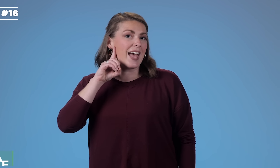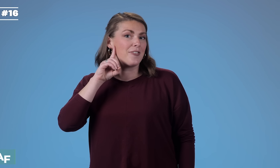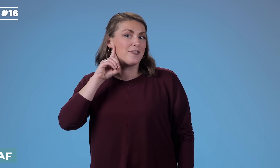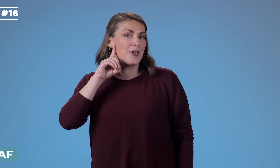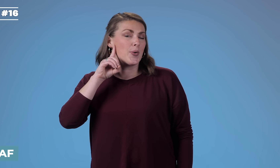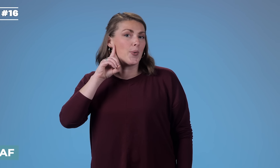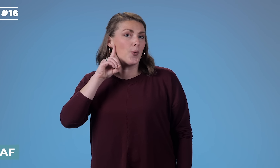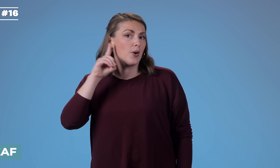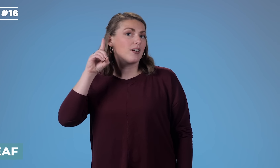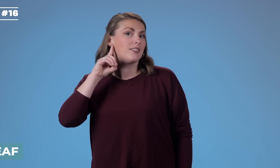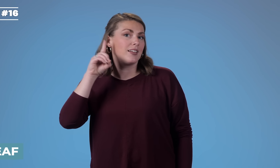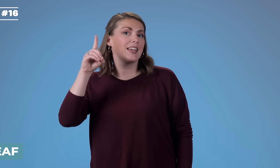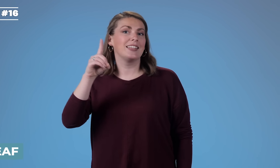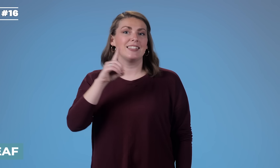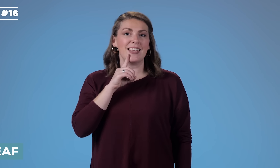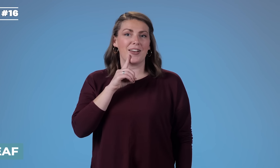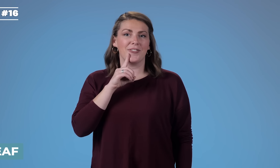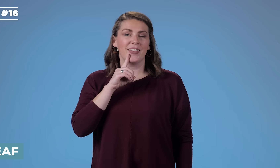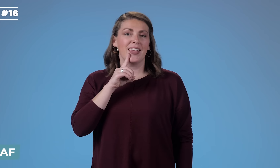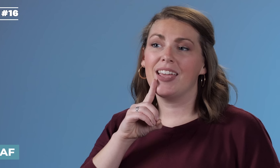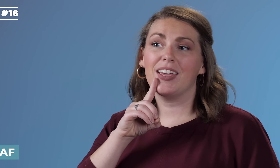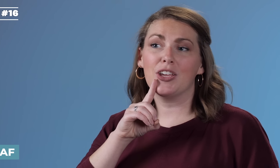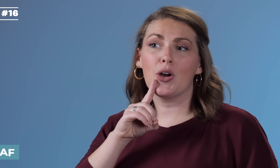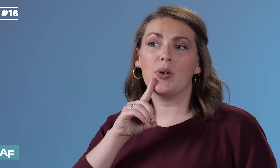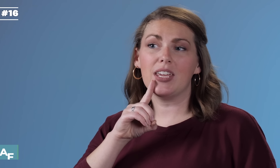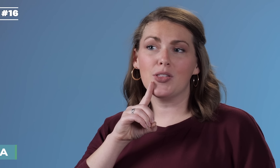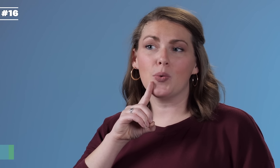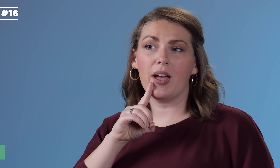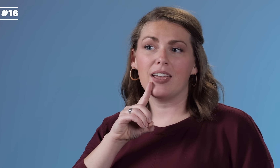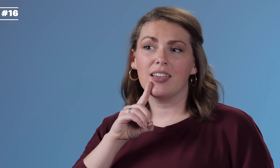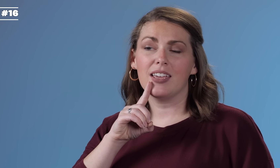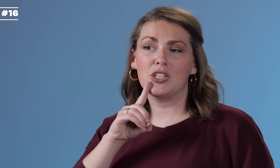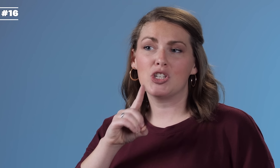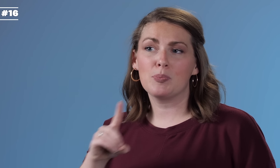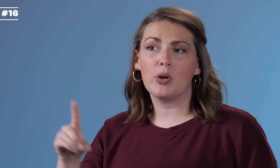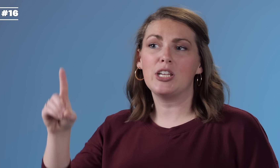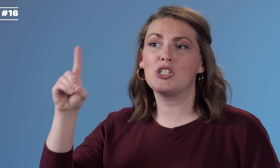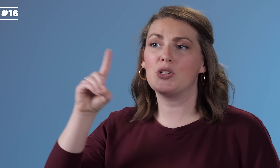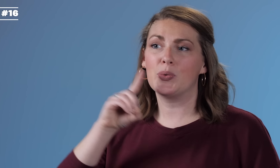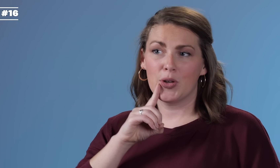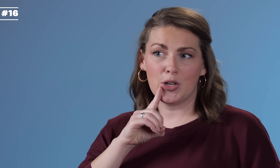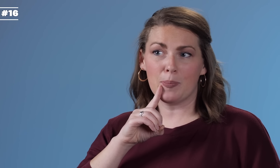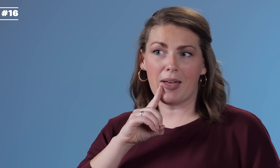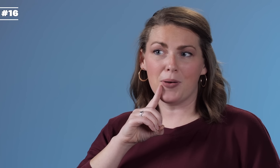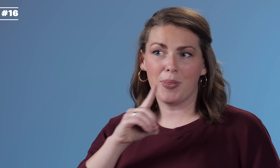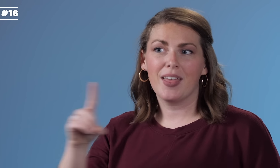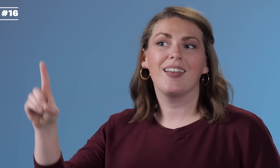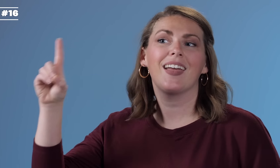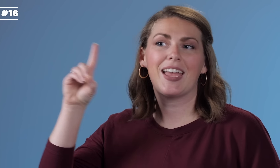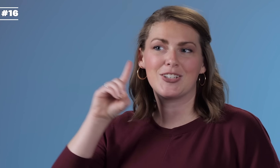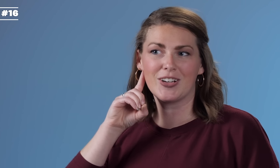Deaf or deaf. It can go either way. It's just pointing to your mouth and your